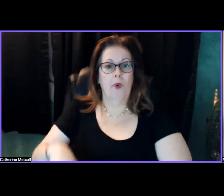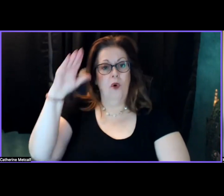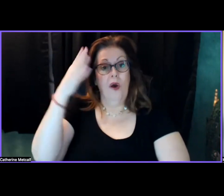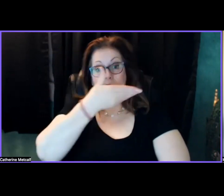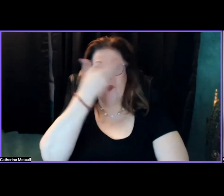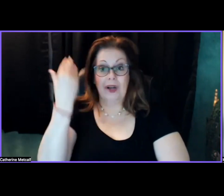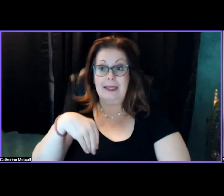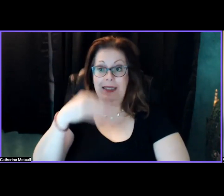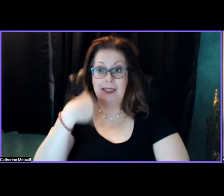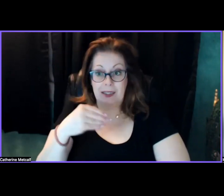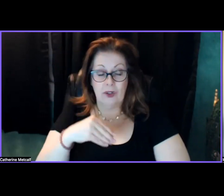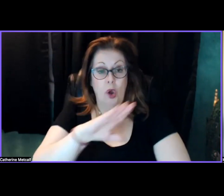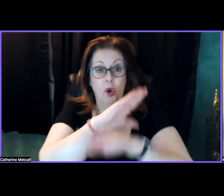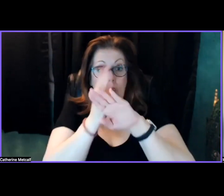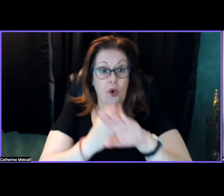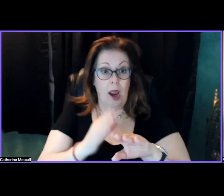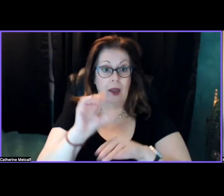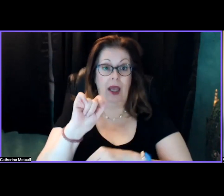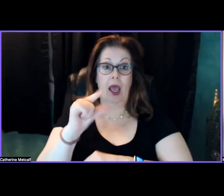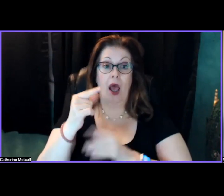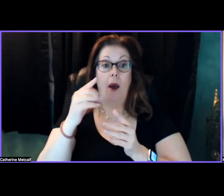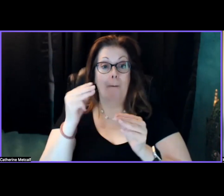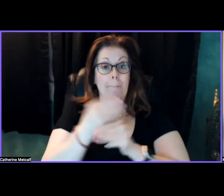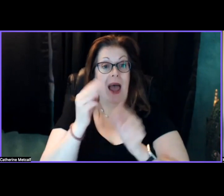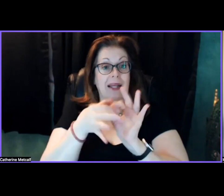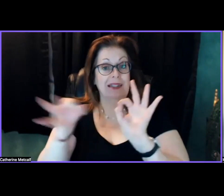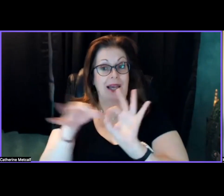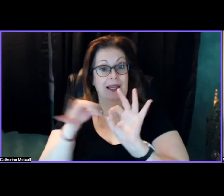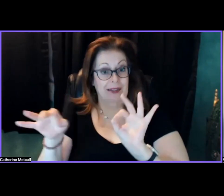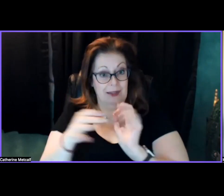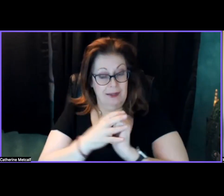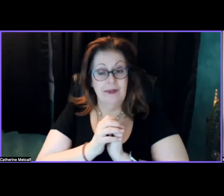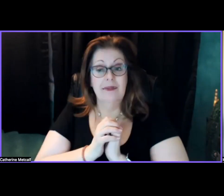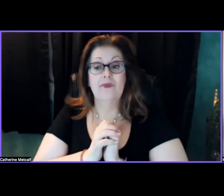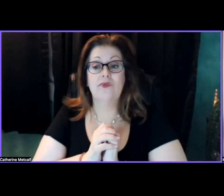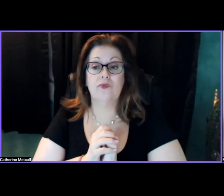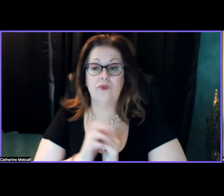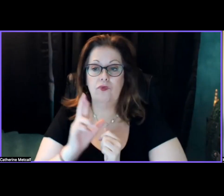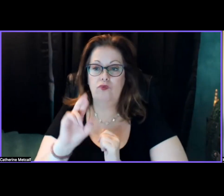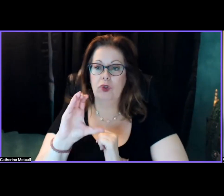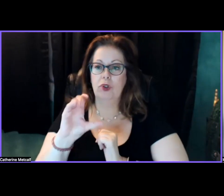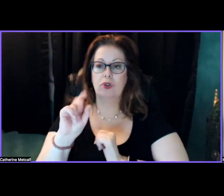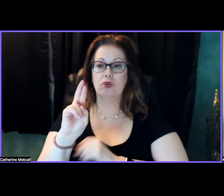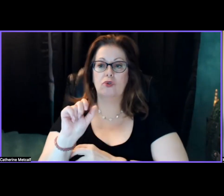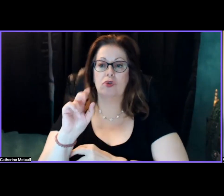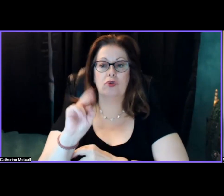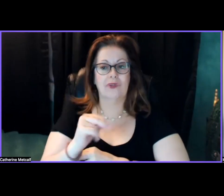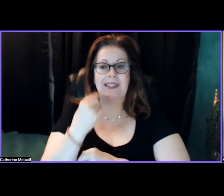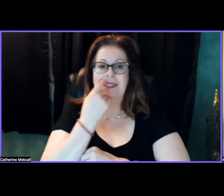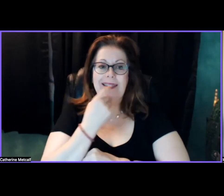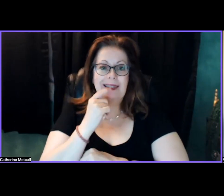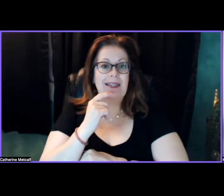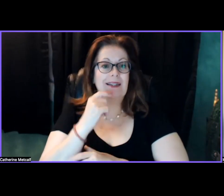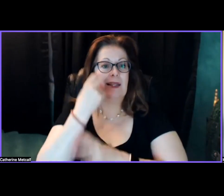cracked algorithm, Europa, Io, Metis, my gender, Callisto. Recursion, teeth, emulsion,